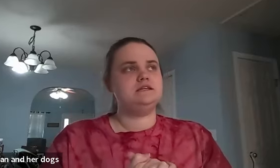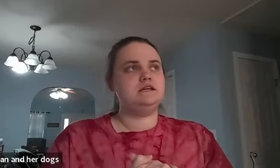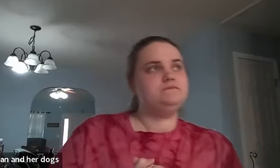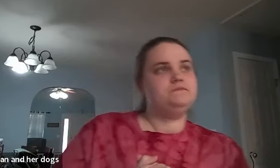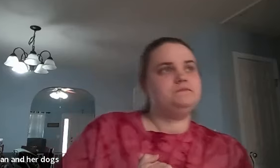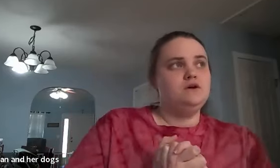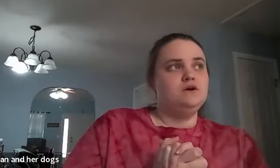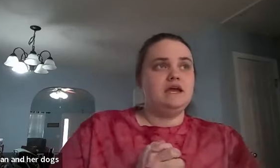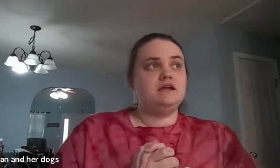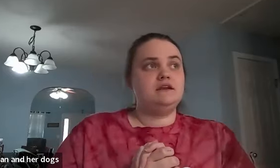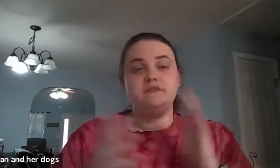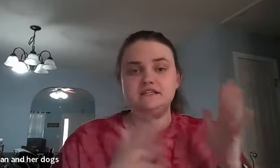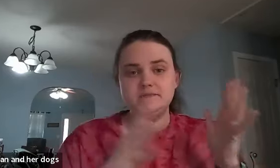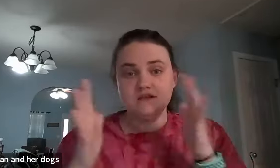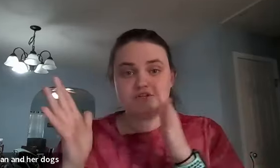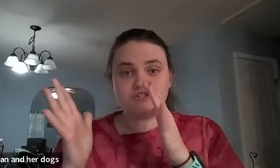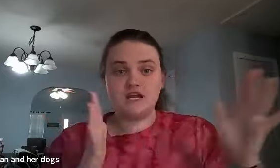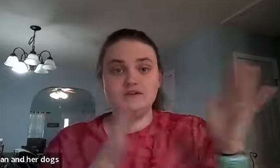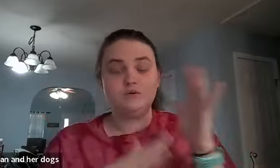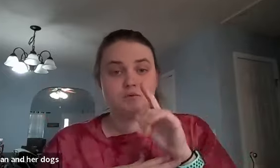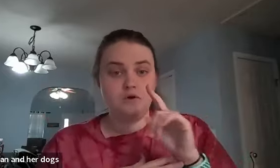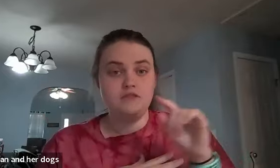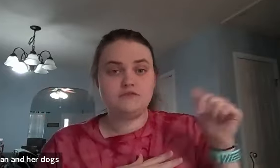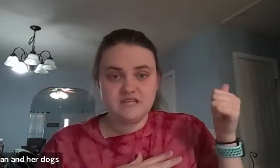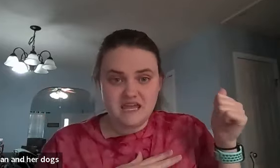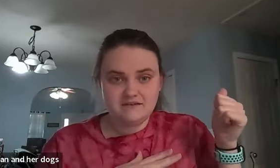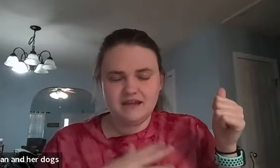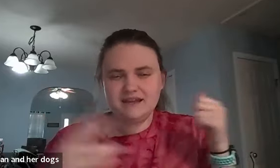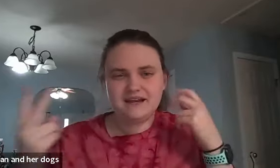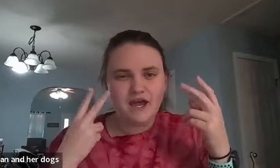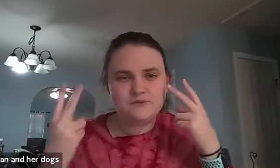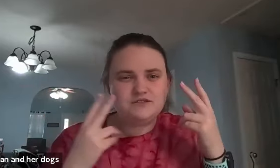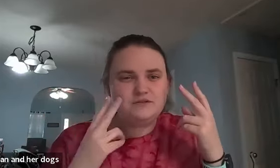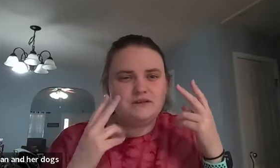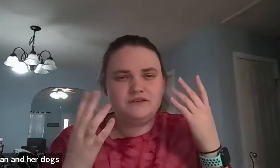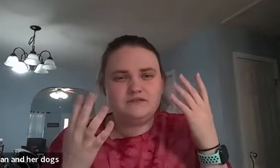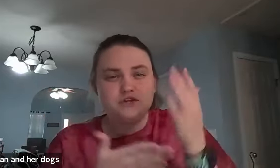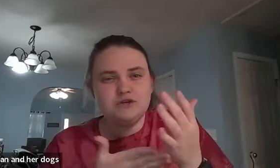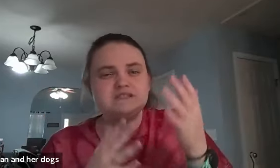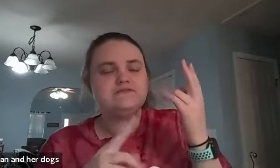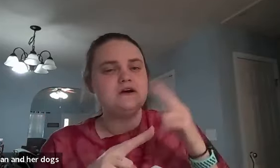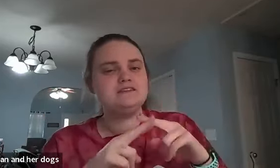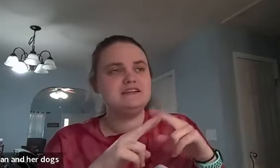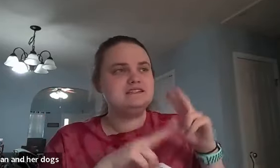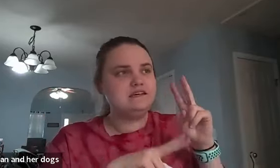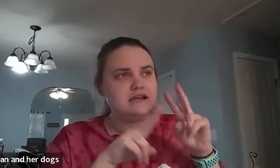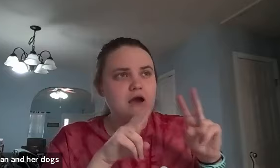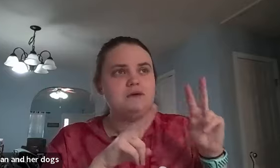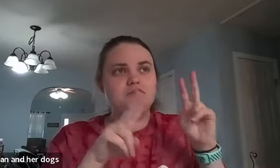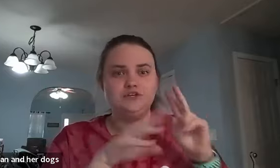see. And they typically will start kind of in order 1 through 10. And it kind of helps you, for you, it's a fun thing to see like how people are